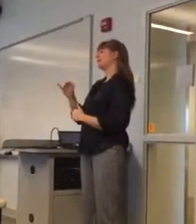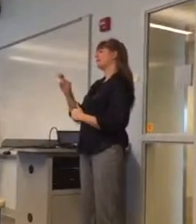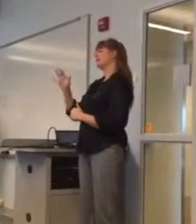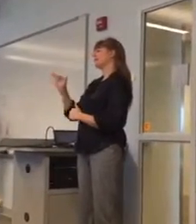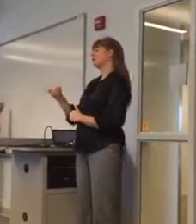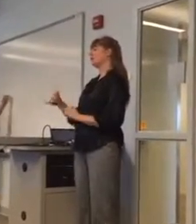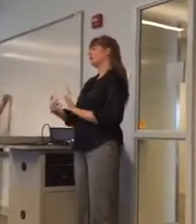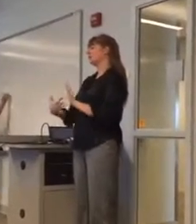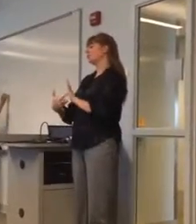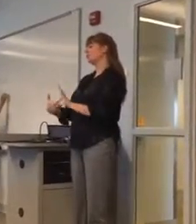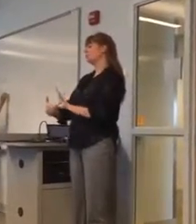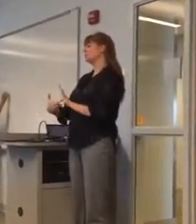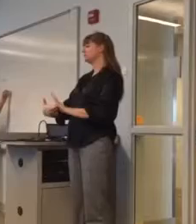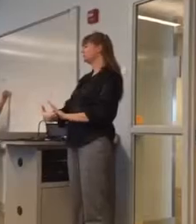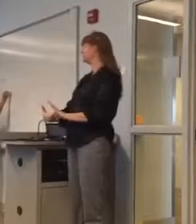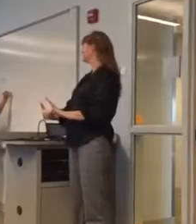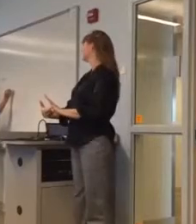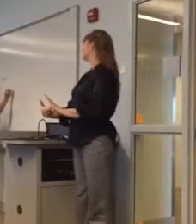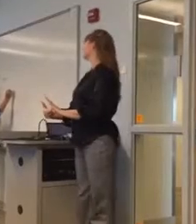H?